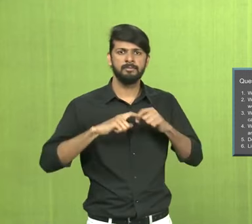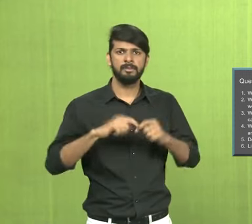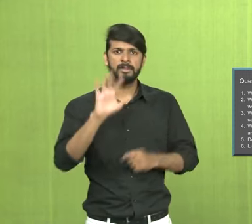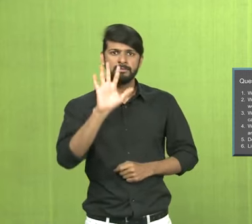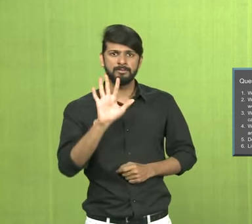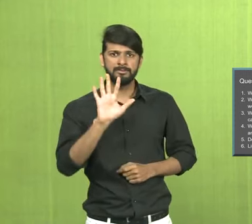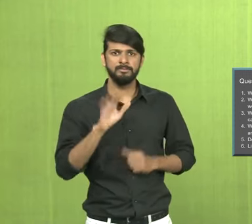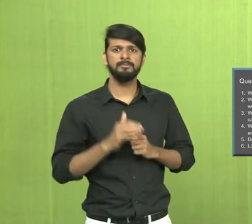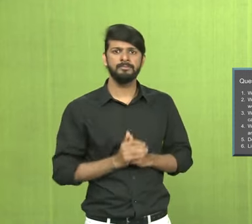Question 5.